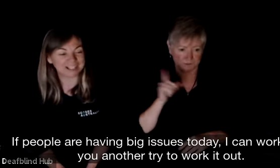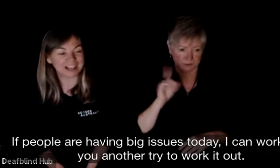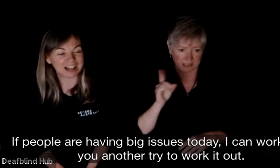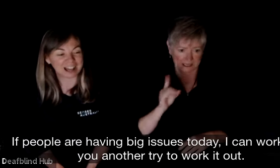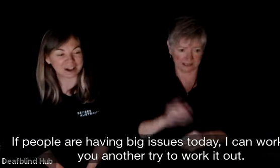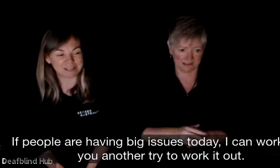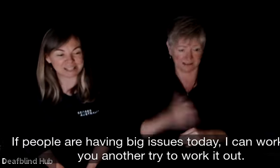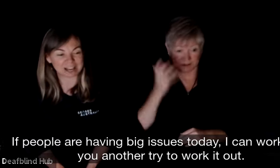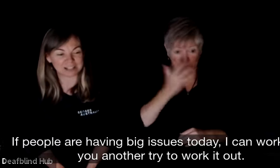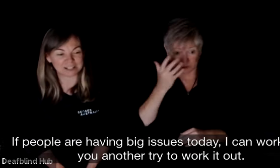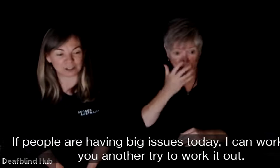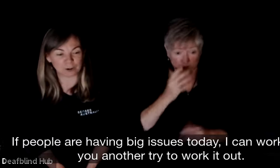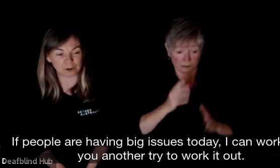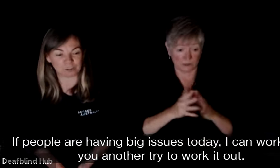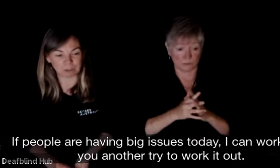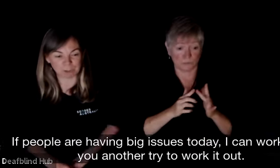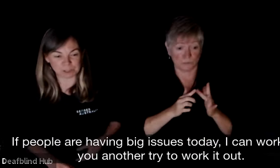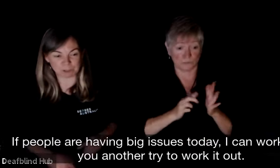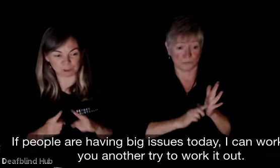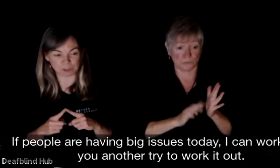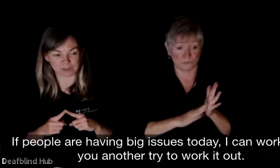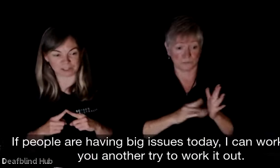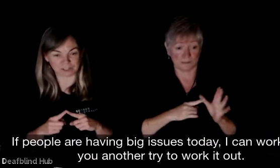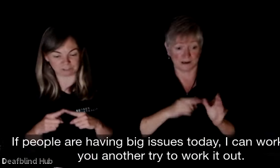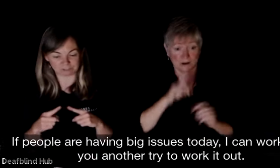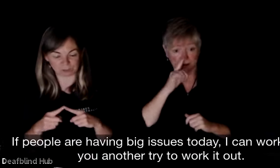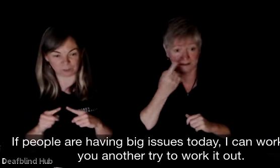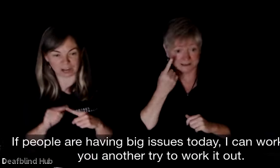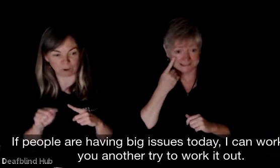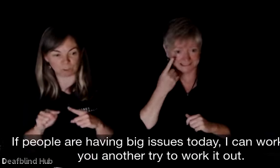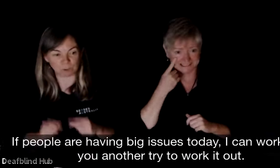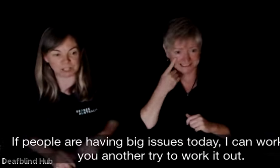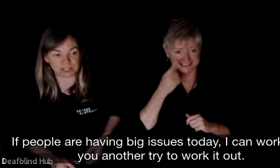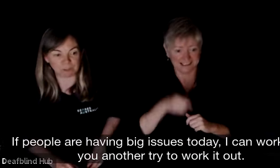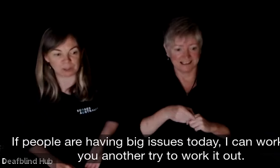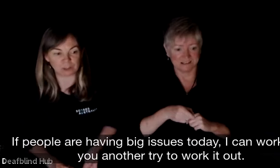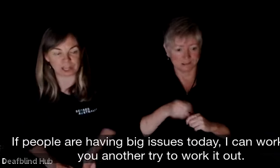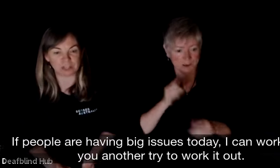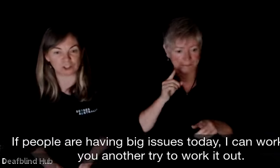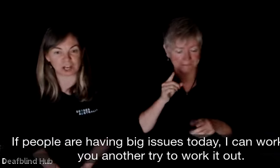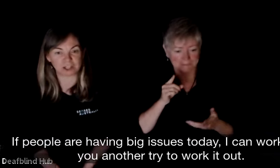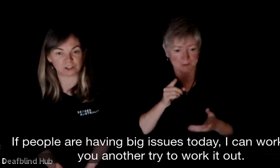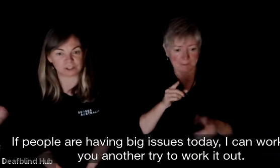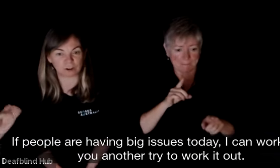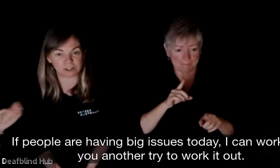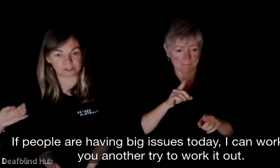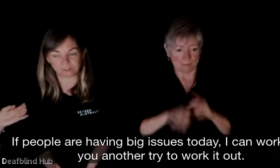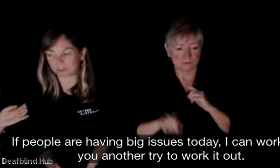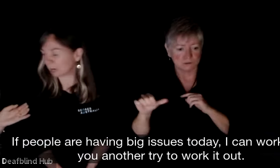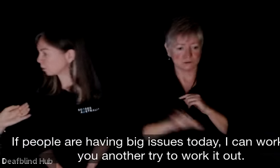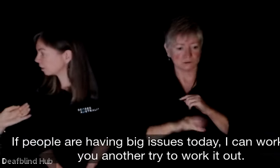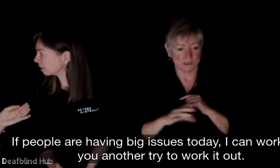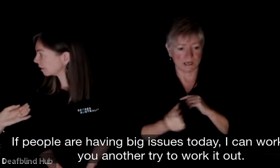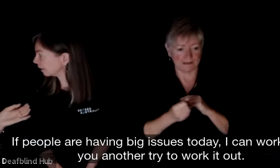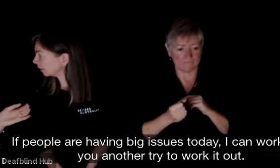Wilma, it's hard to know, but most people should have a little sort of arrow pointing up that you can change the size of